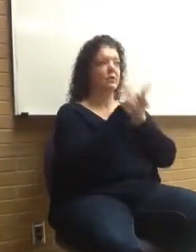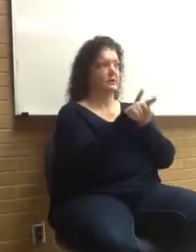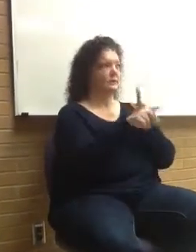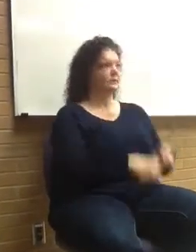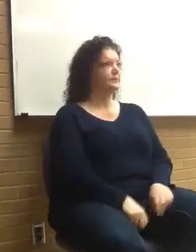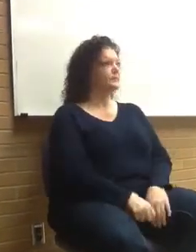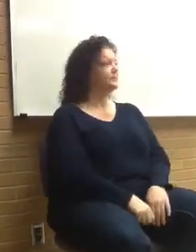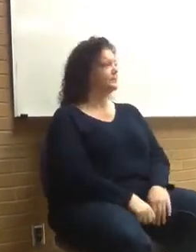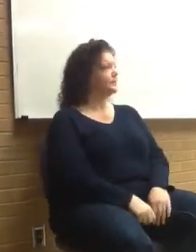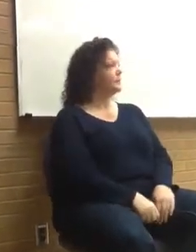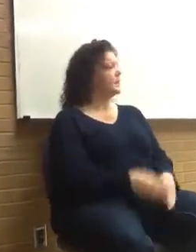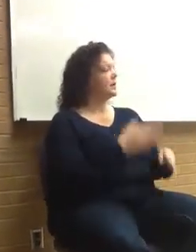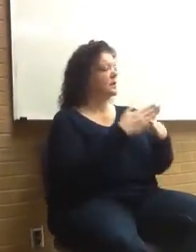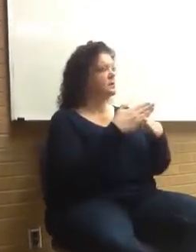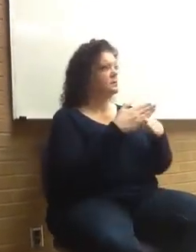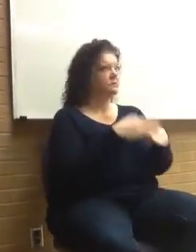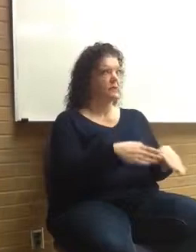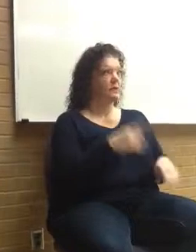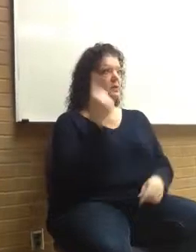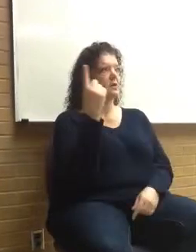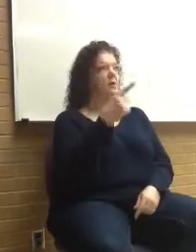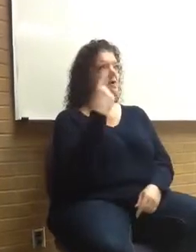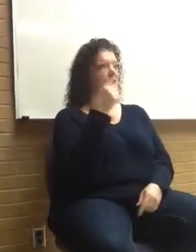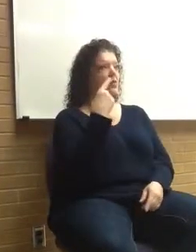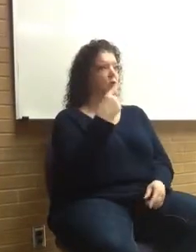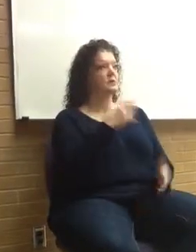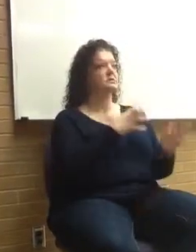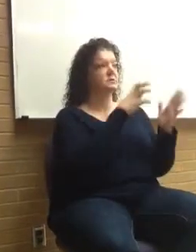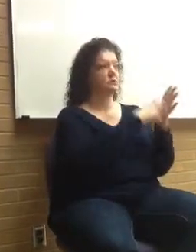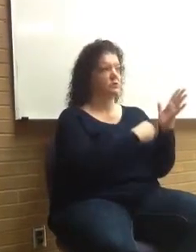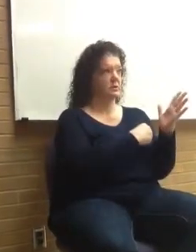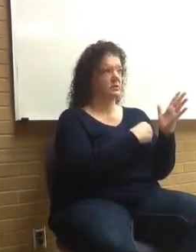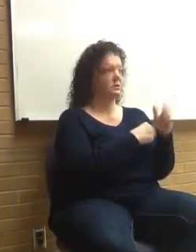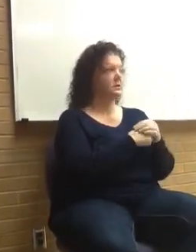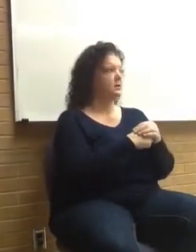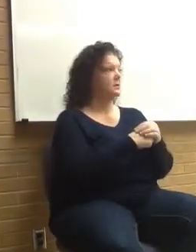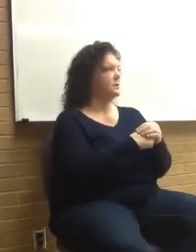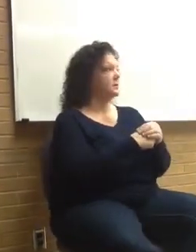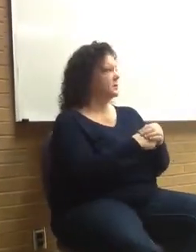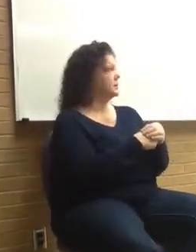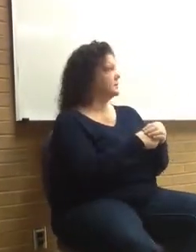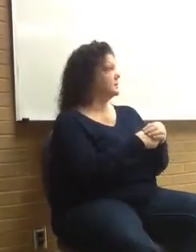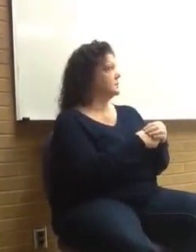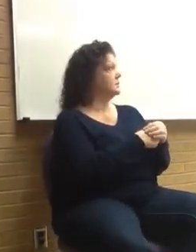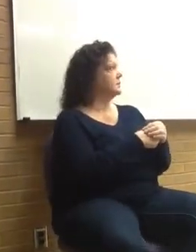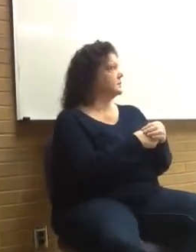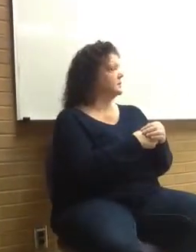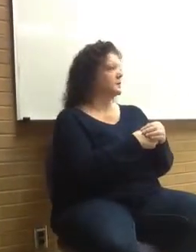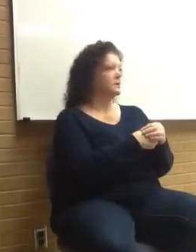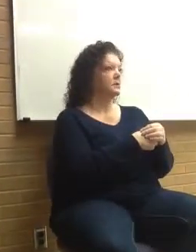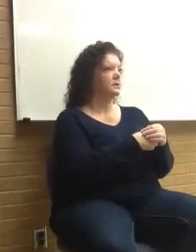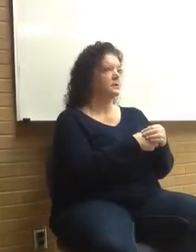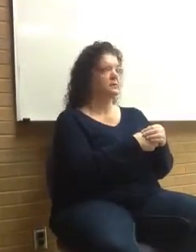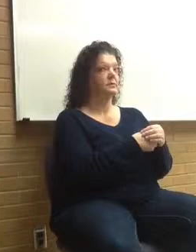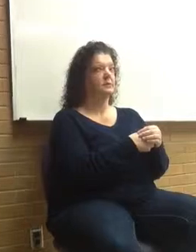you're dividing, you always subtract. He must have paid attention when I said, make sure to know the rules of exponent before you come to the